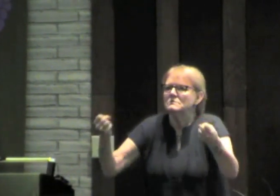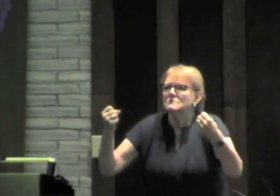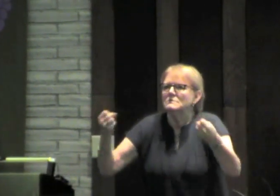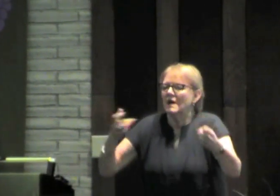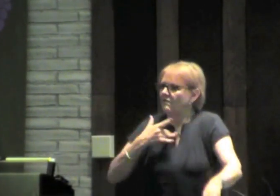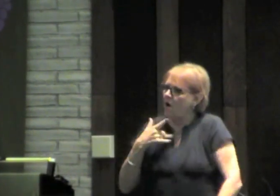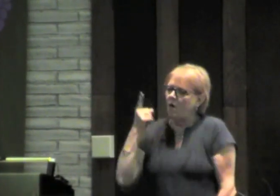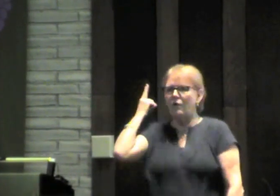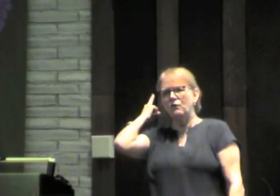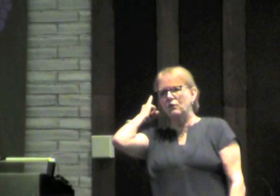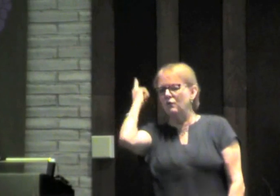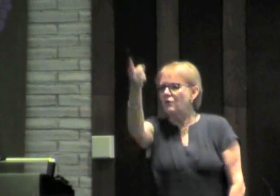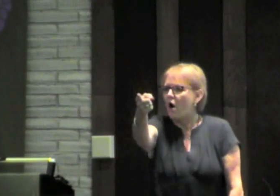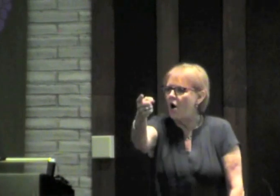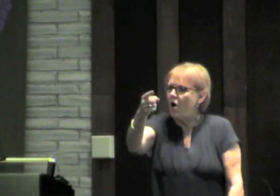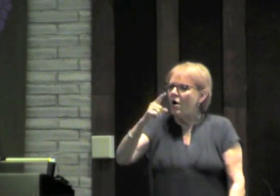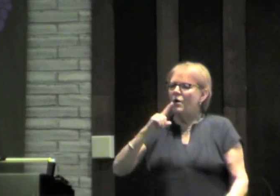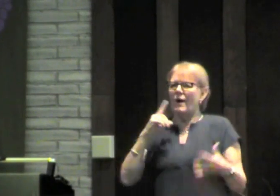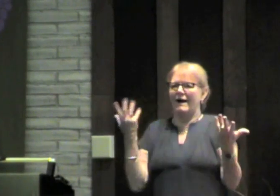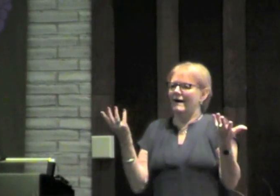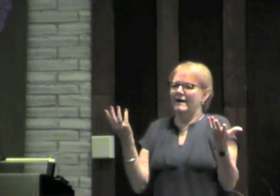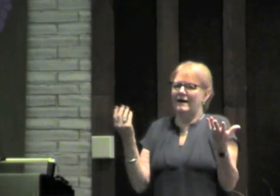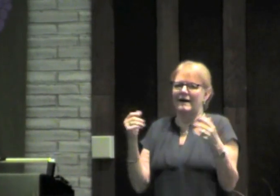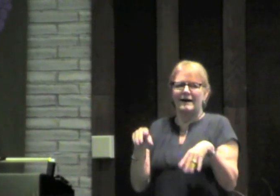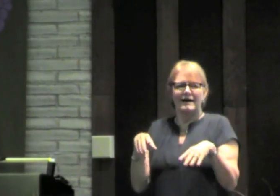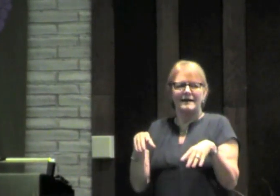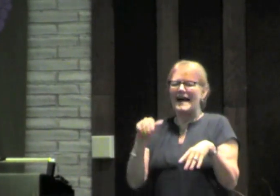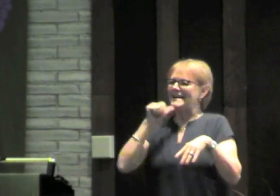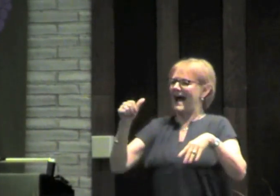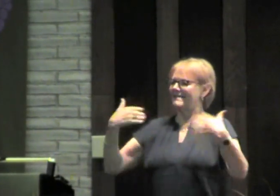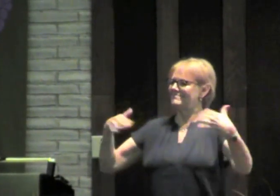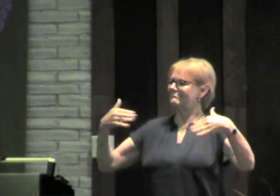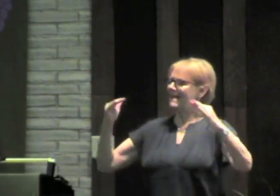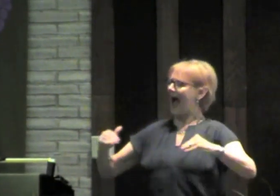We drove through the desert. It felt like it was a long way, but